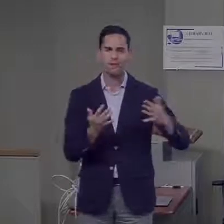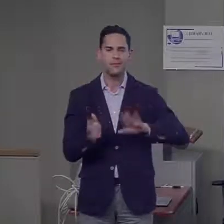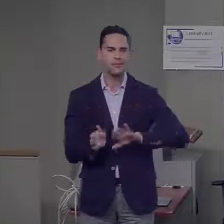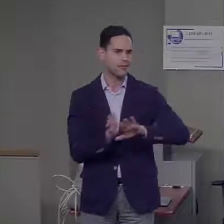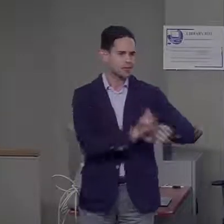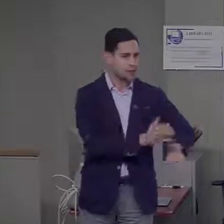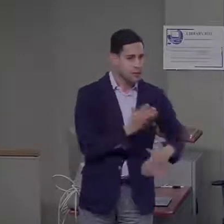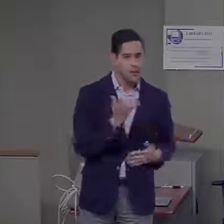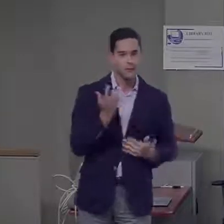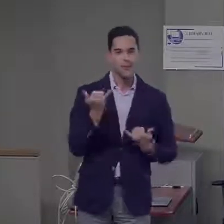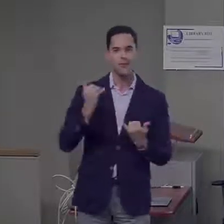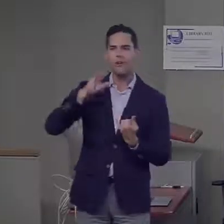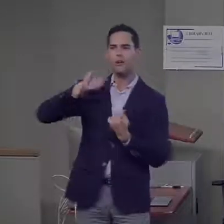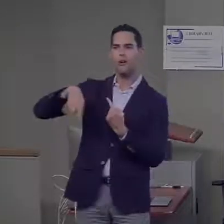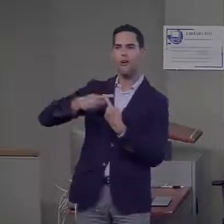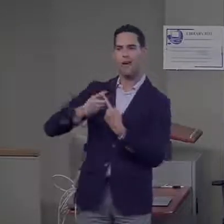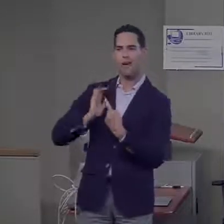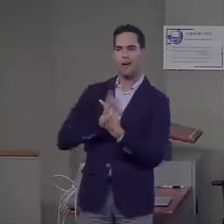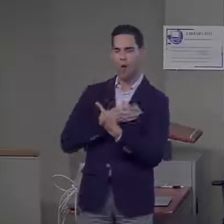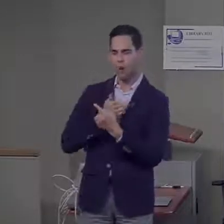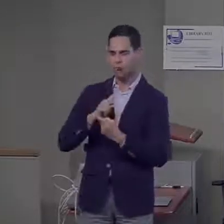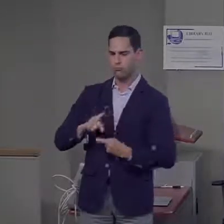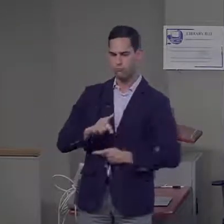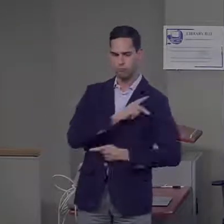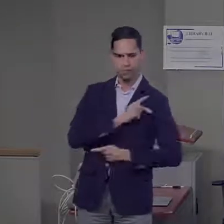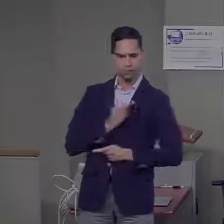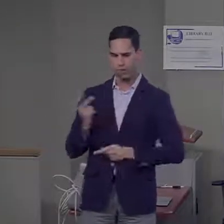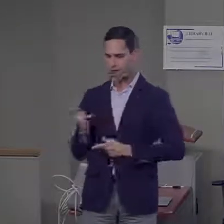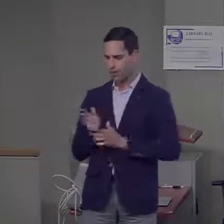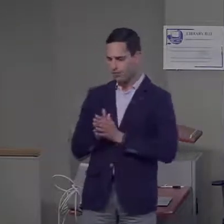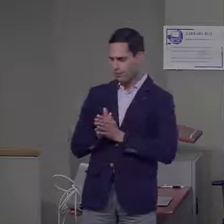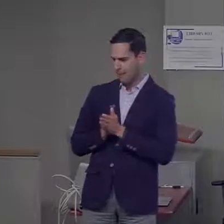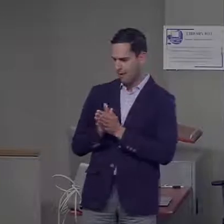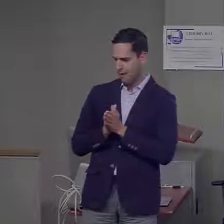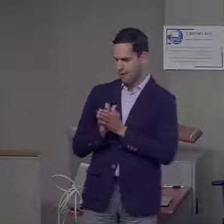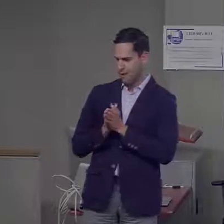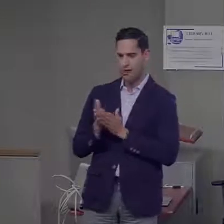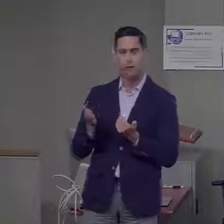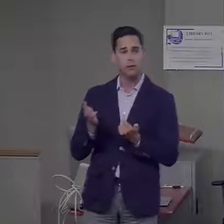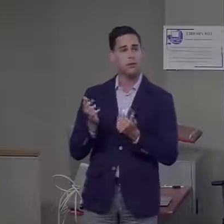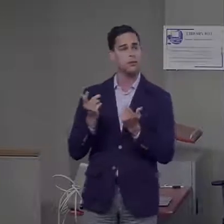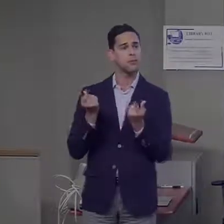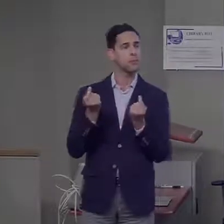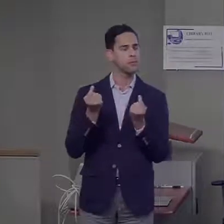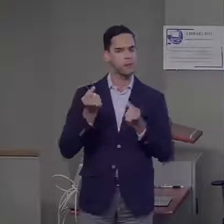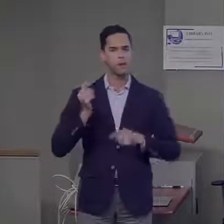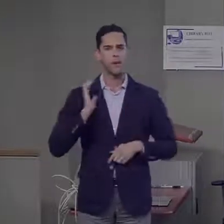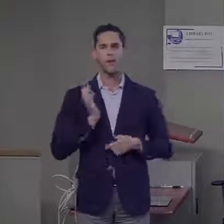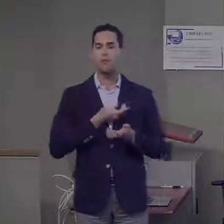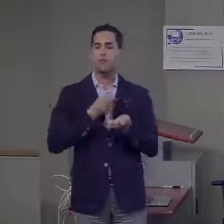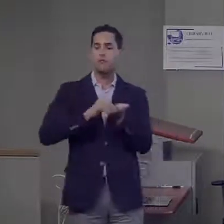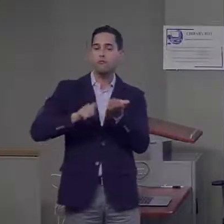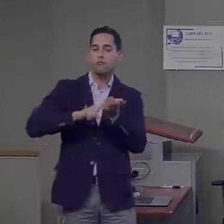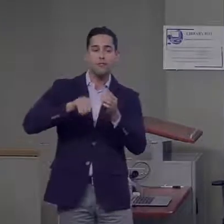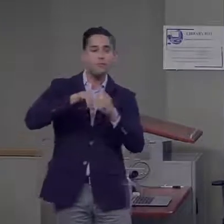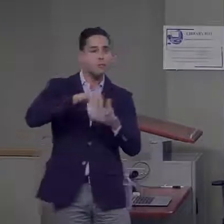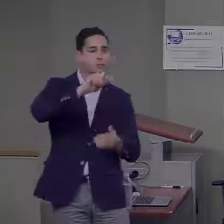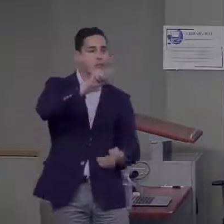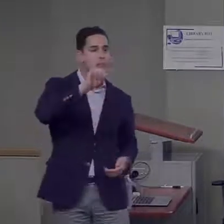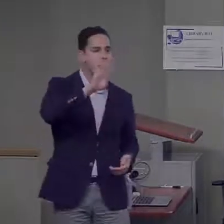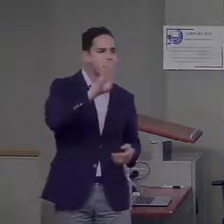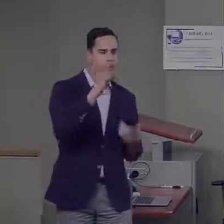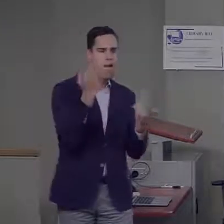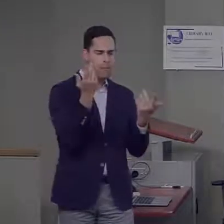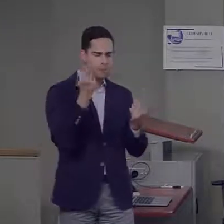have, which is about taking the research from the lab to the living room. And that is, how do we take what we